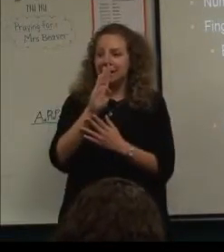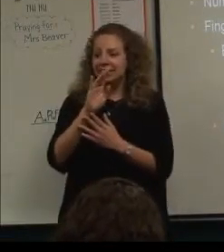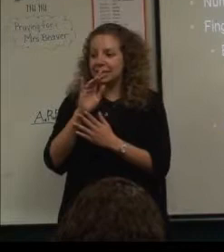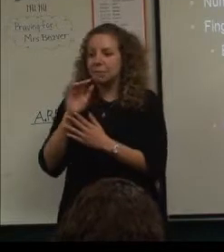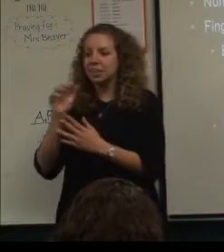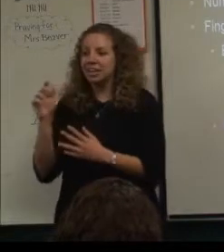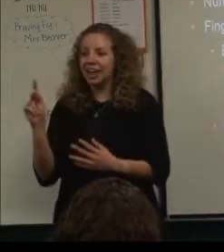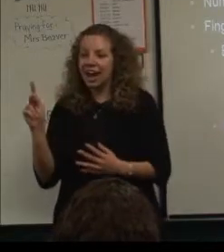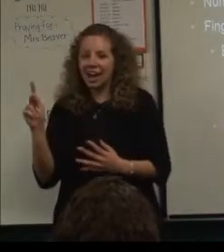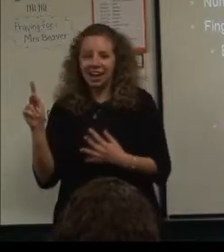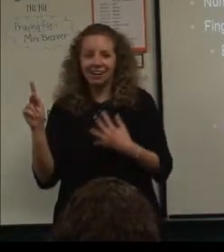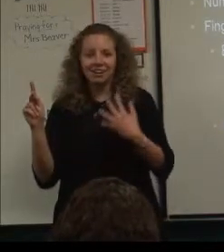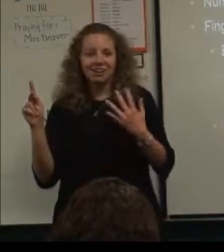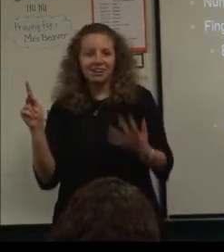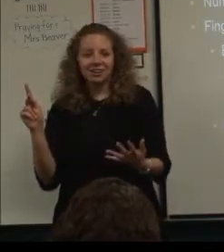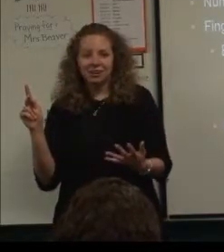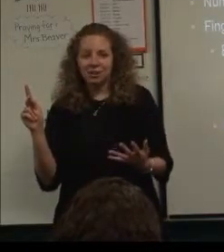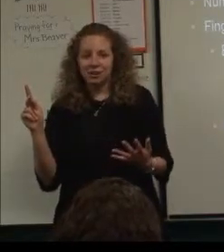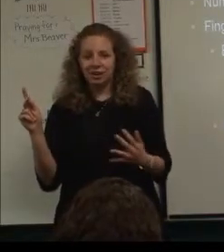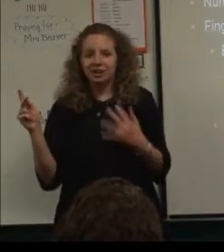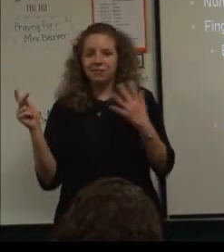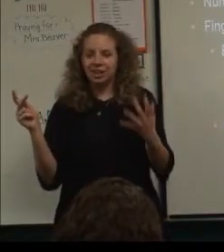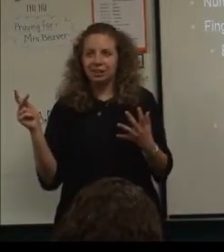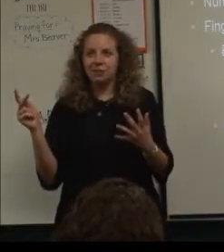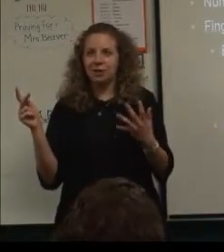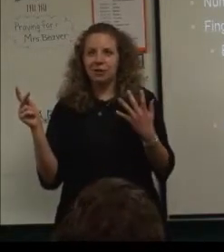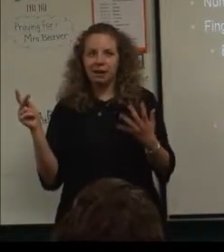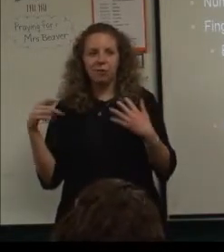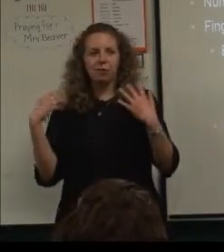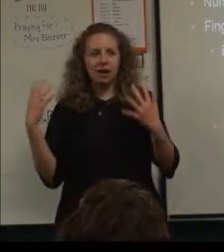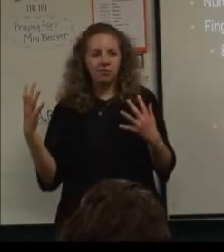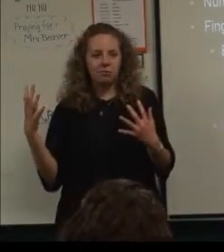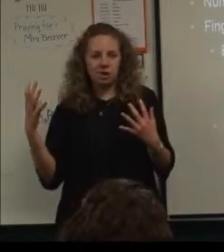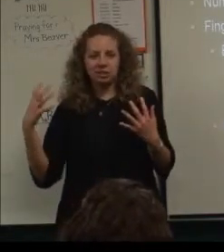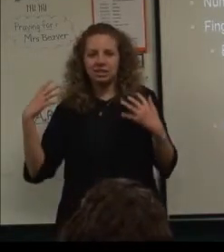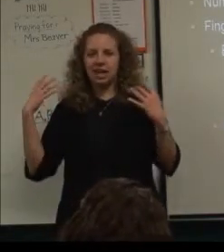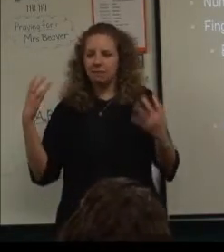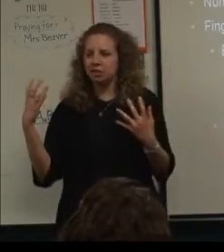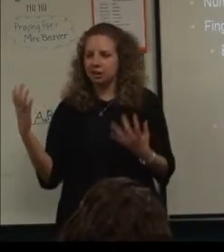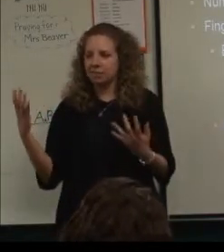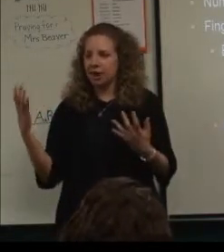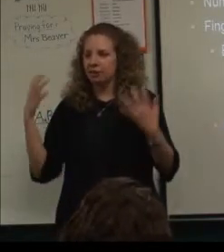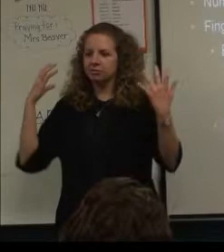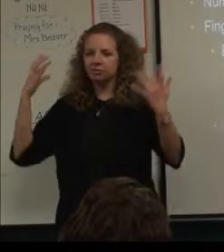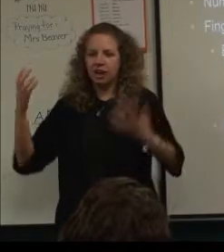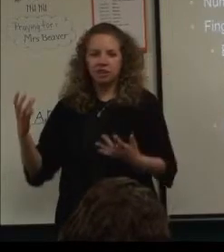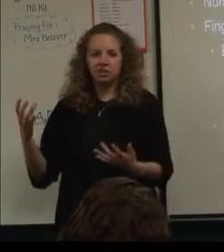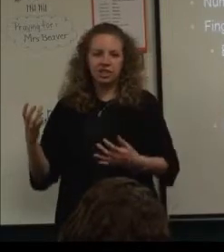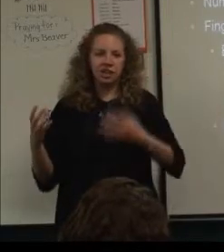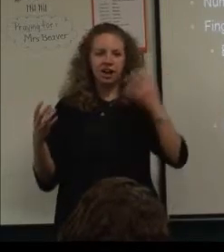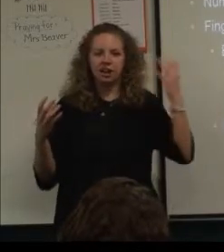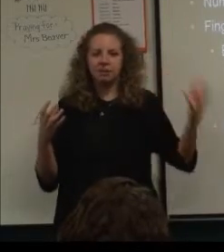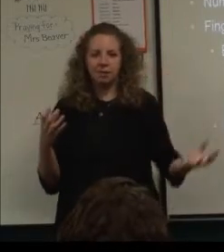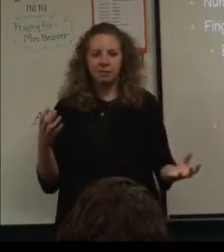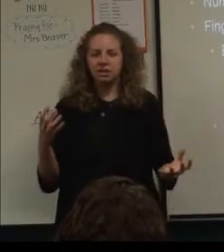B something K, you're going to fill it in with, okay, well, what word could that be talking about? I just said I got my